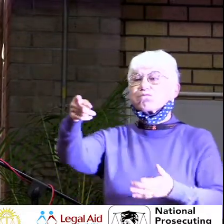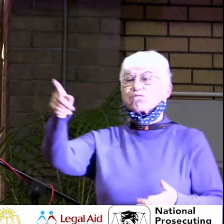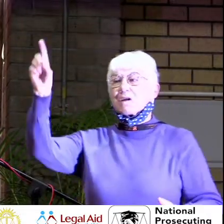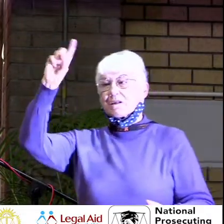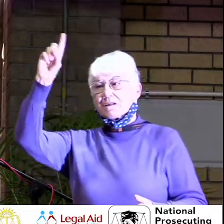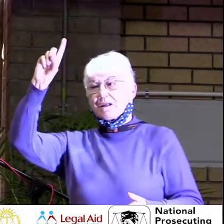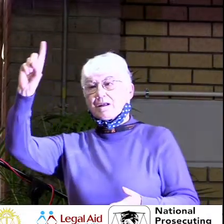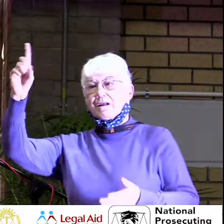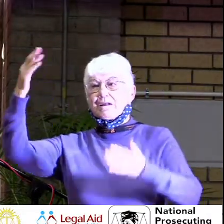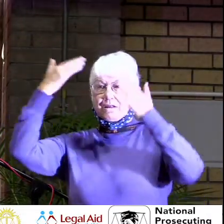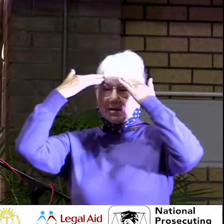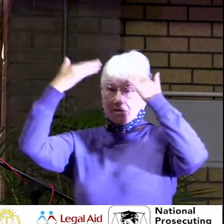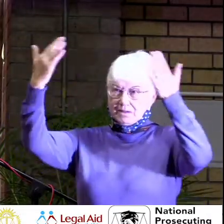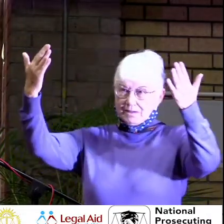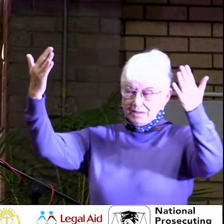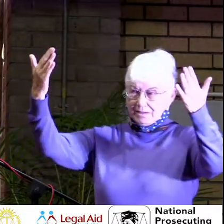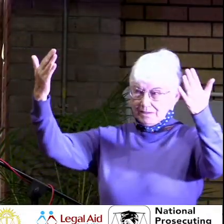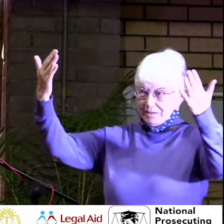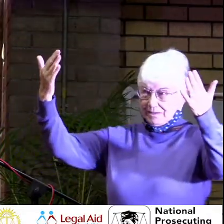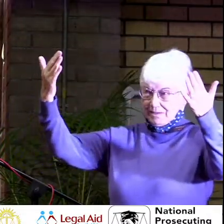Sanbonani.